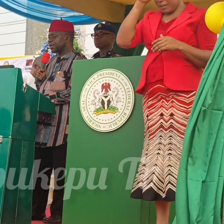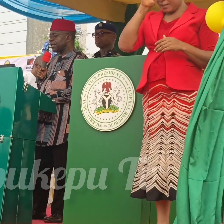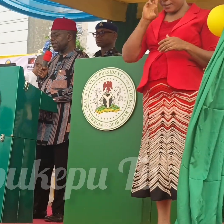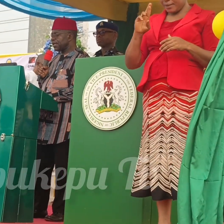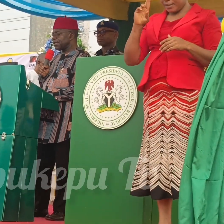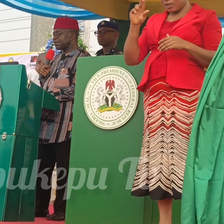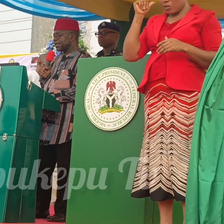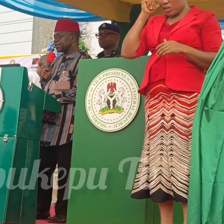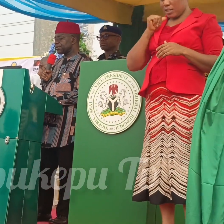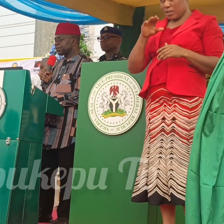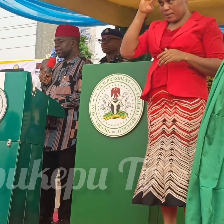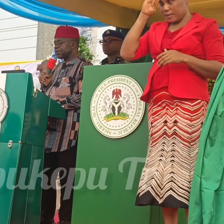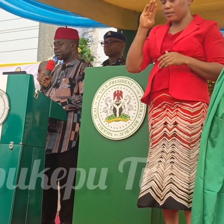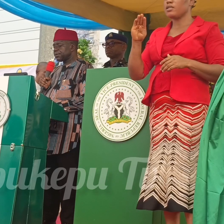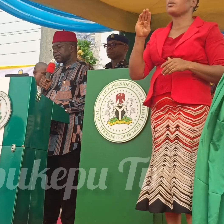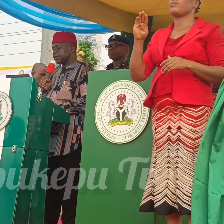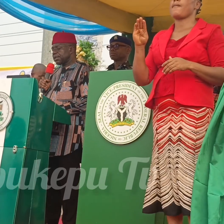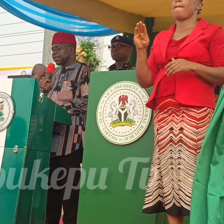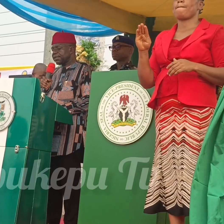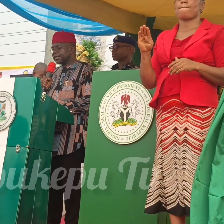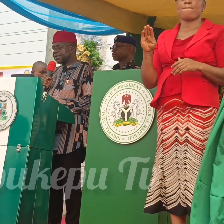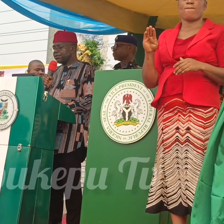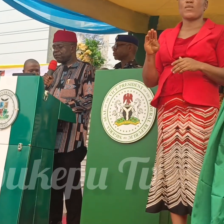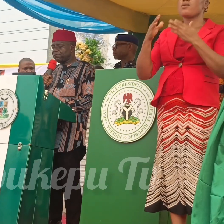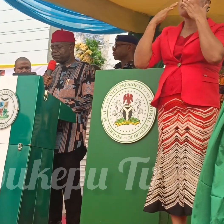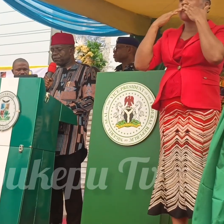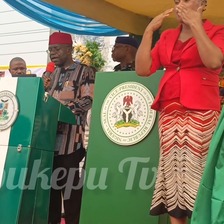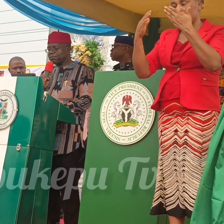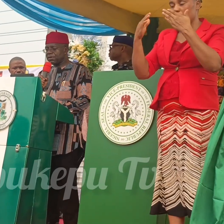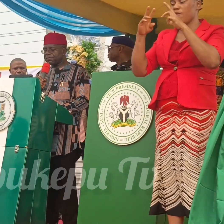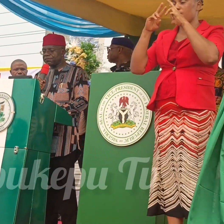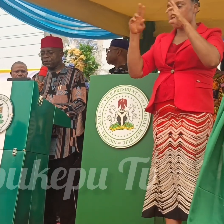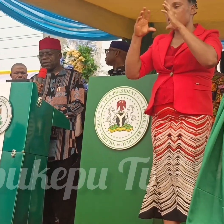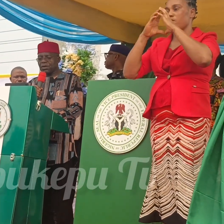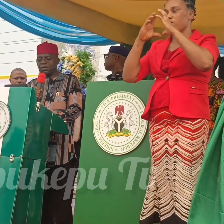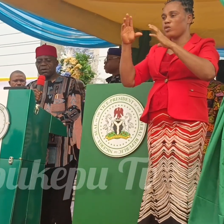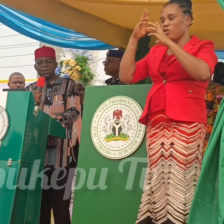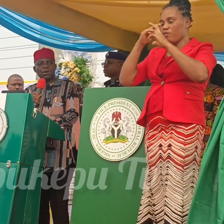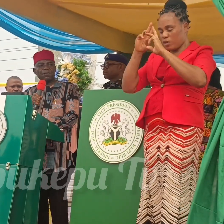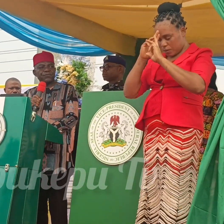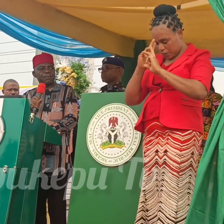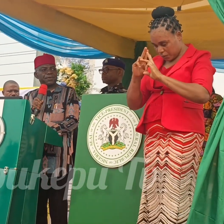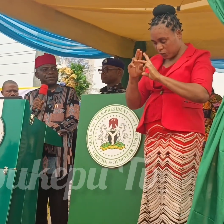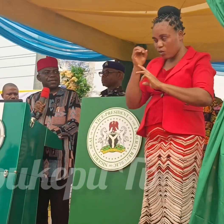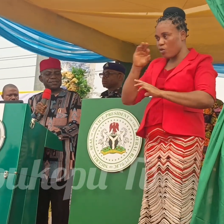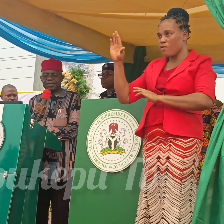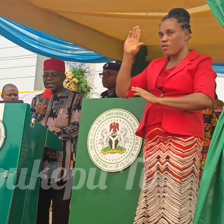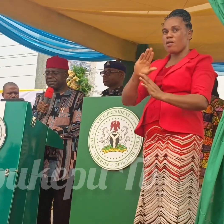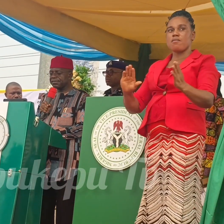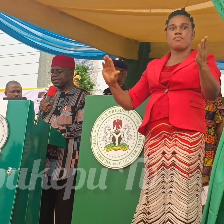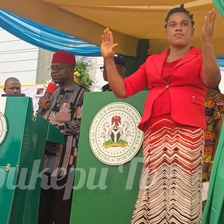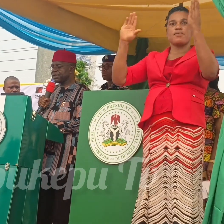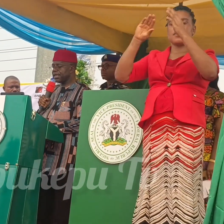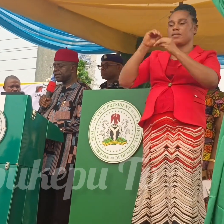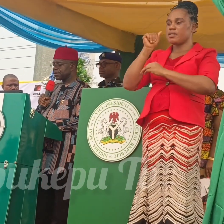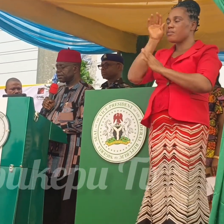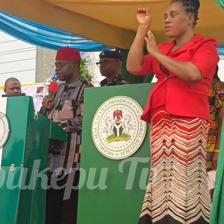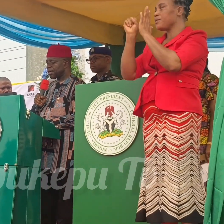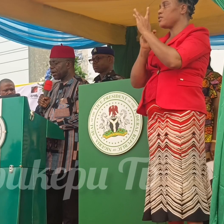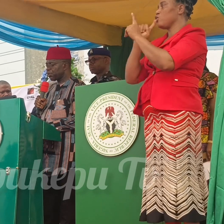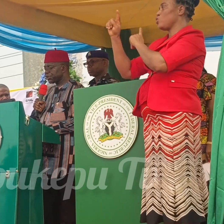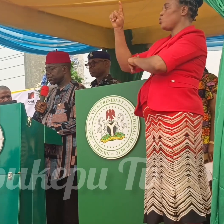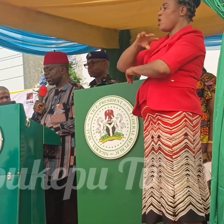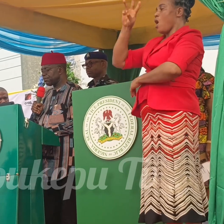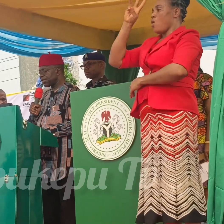distinguished ladies and gentlemen, thank you very much for the honor of your presence in Abia State today.